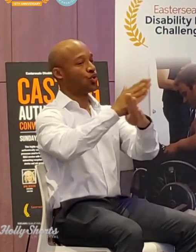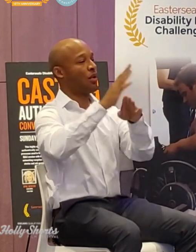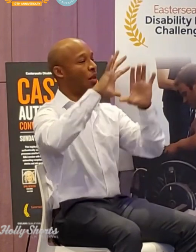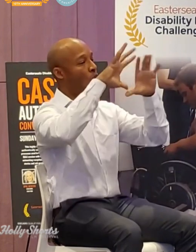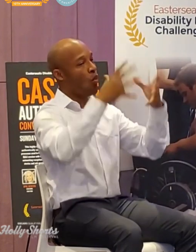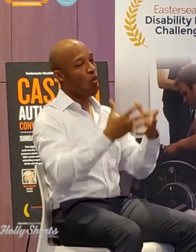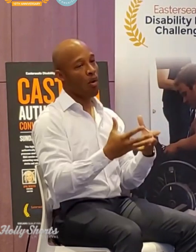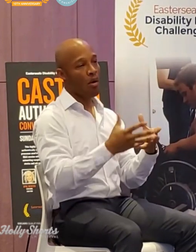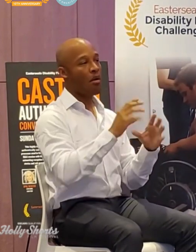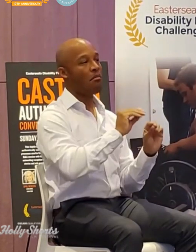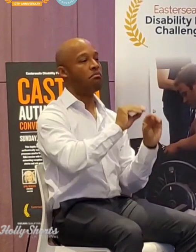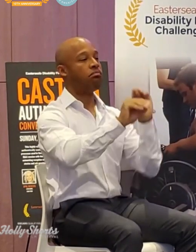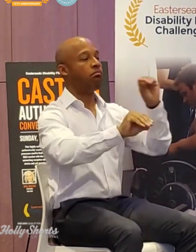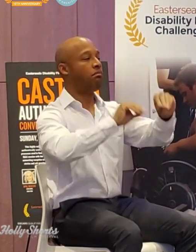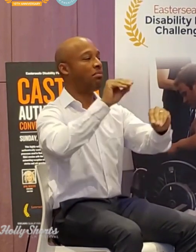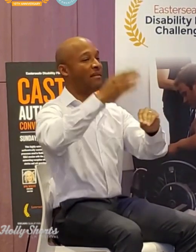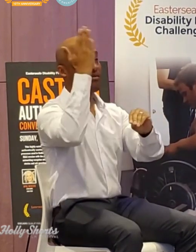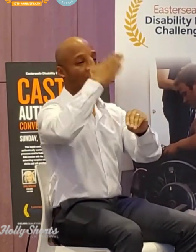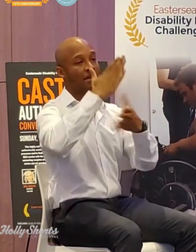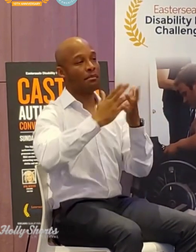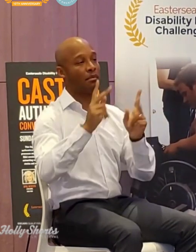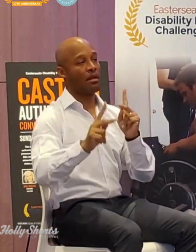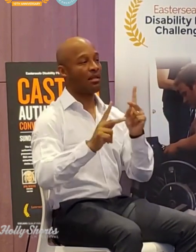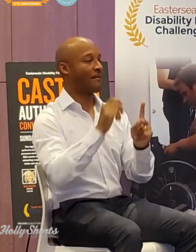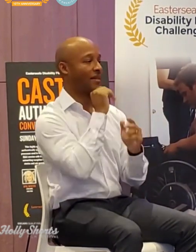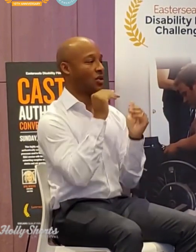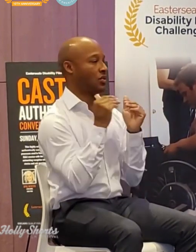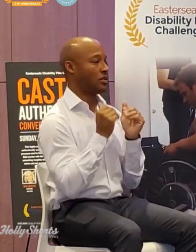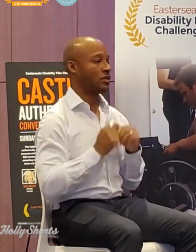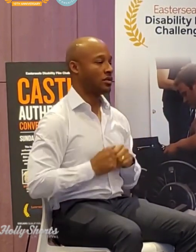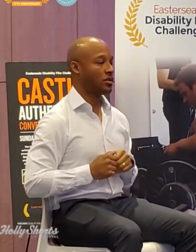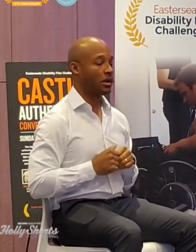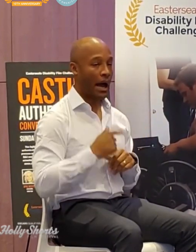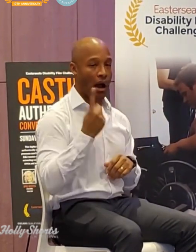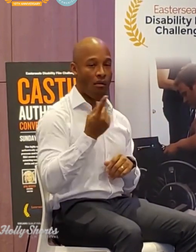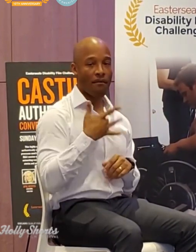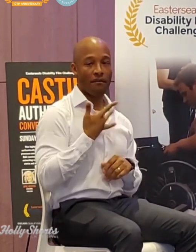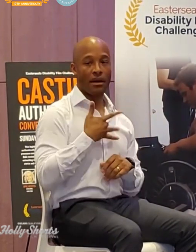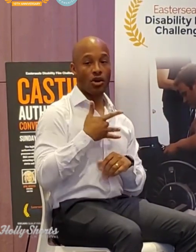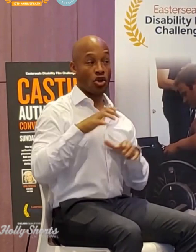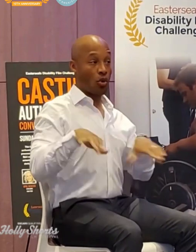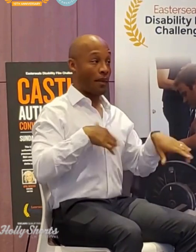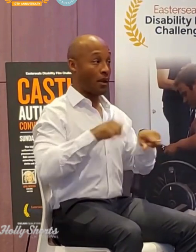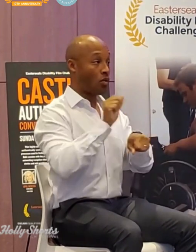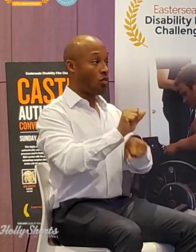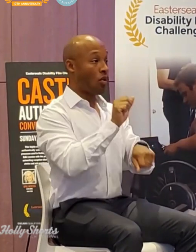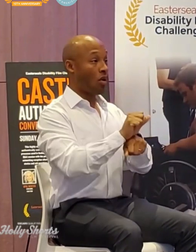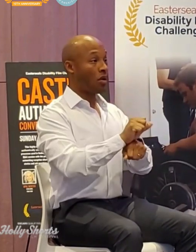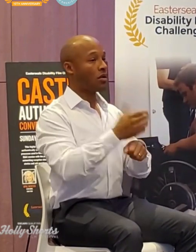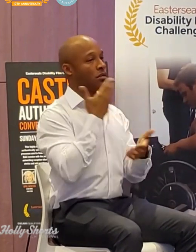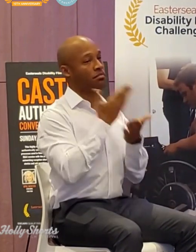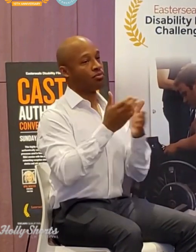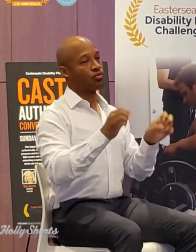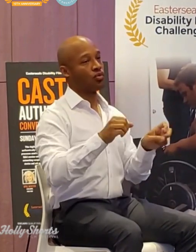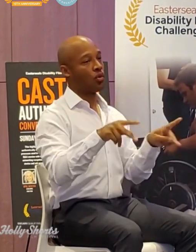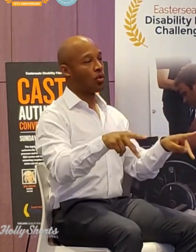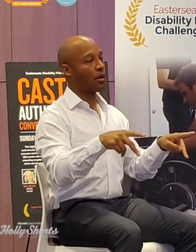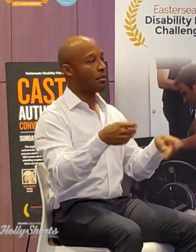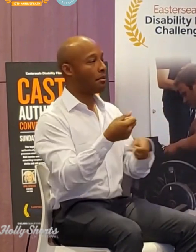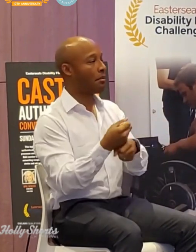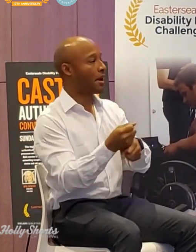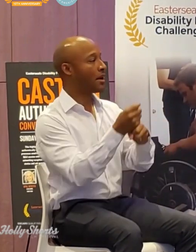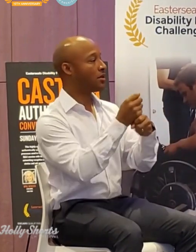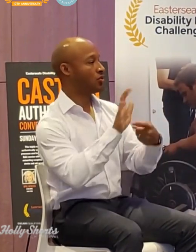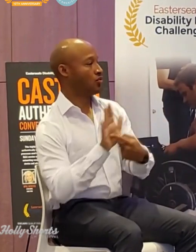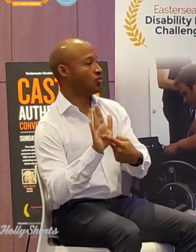So I've always felt that it was doing this work was a great opportunity to create showcases for deserving people and to contribute